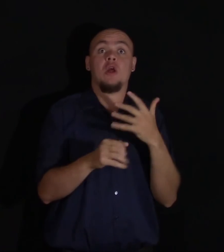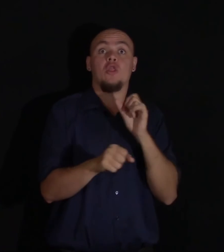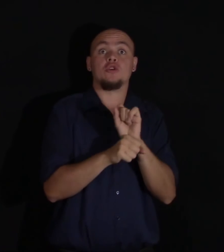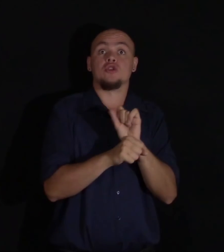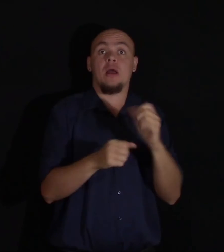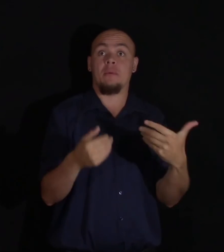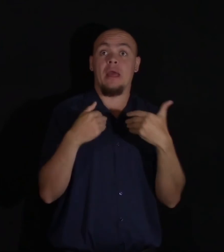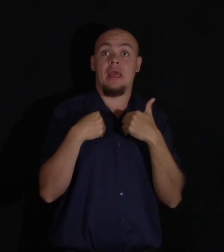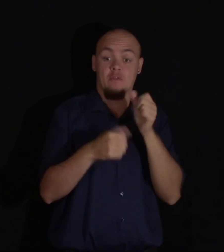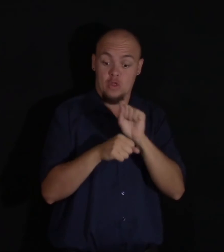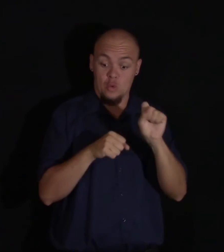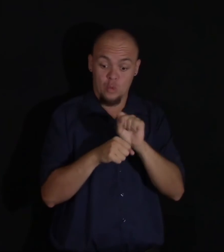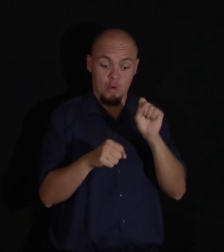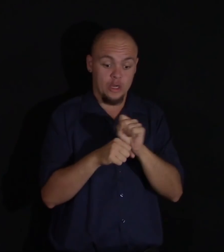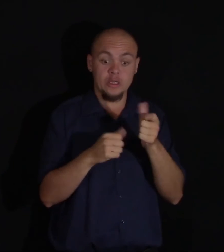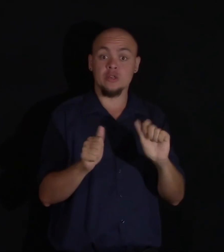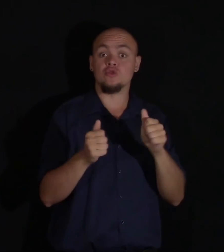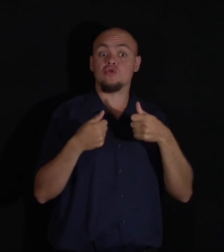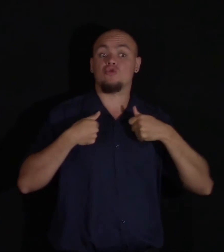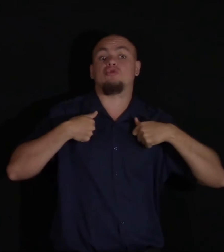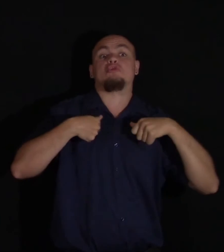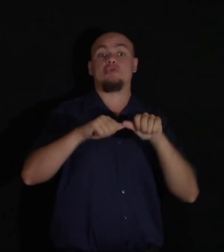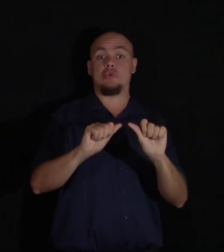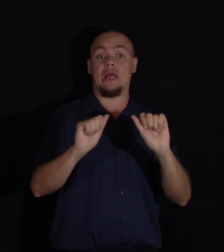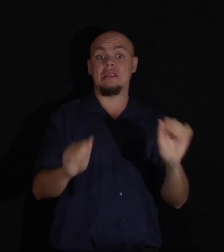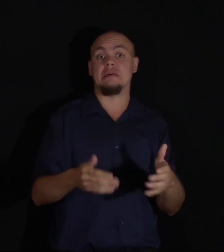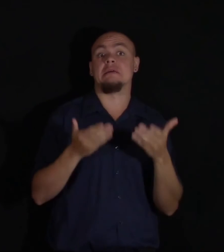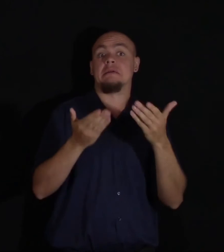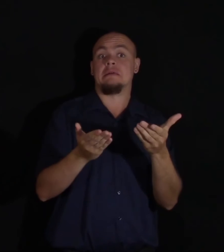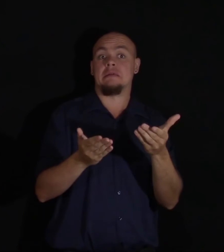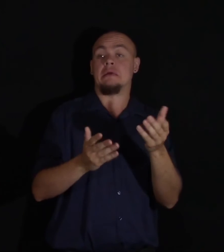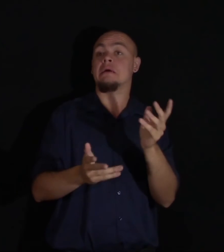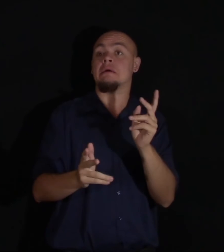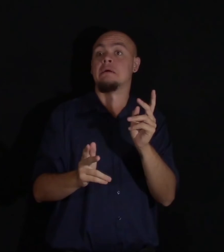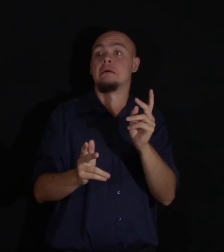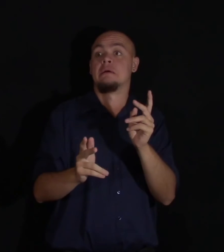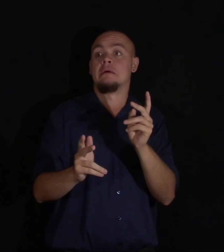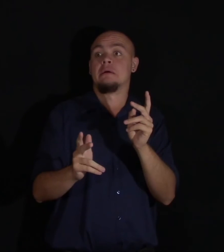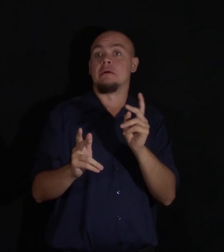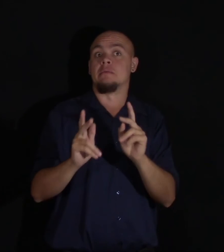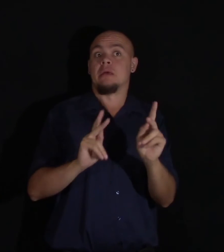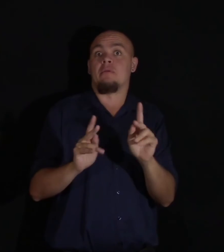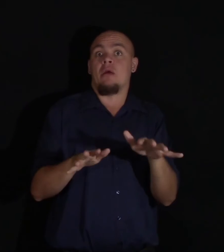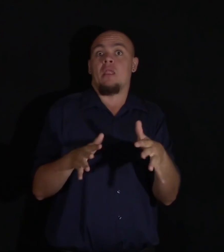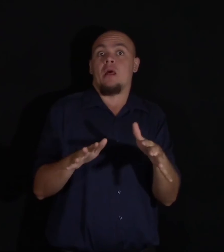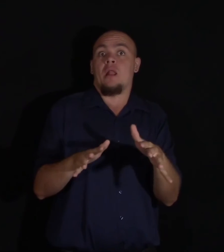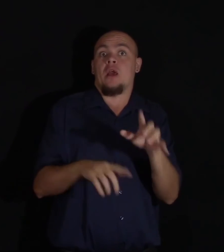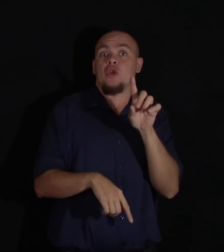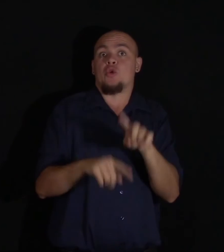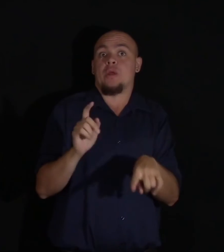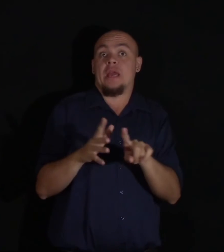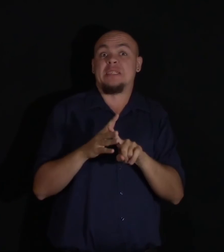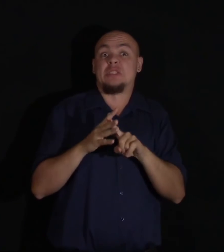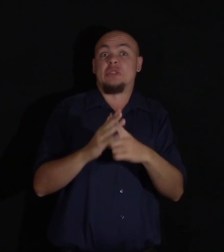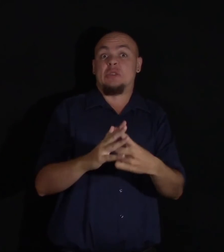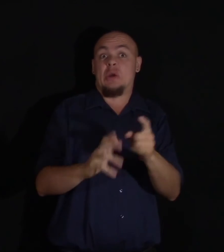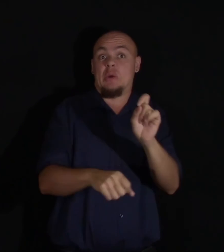have and the work you're trying to deliver that you actually get so fearful you can't even start the